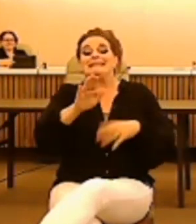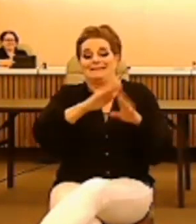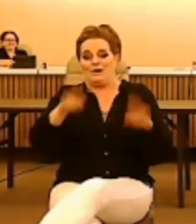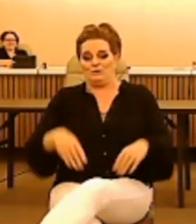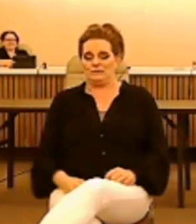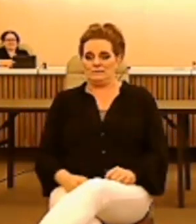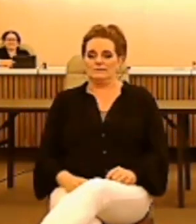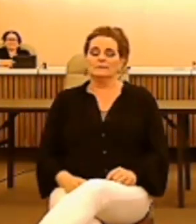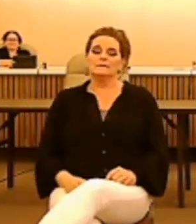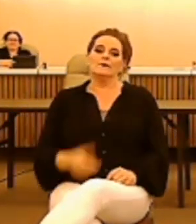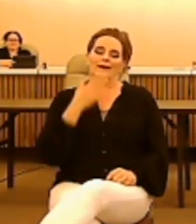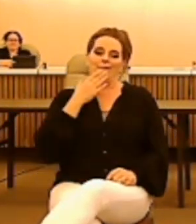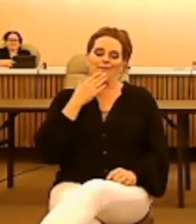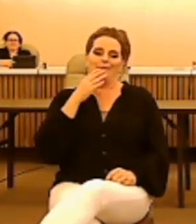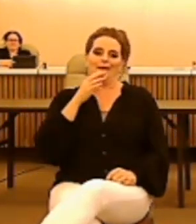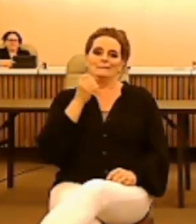Okay, thanks, Sam.